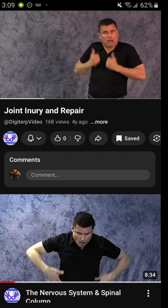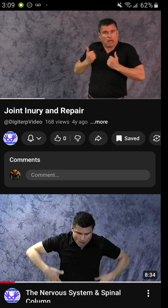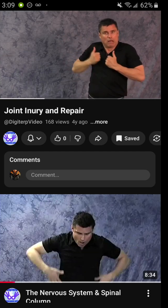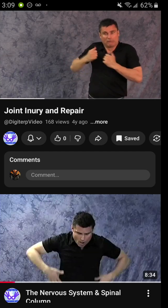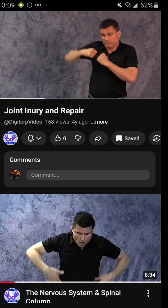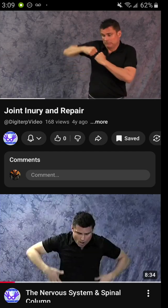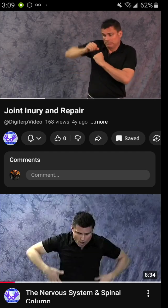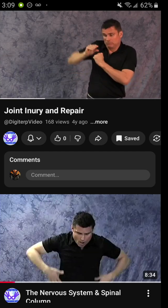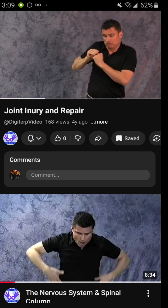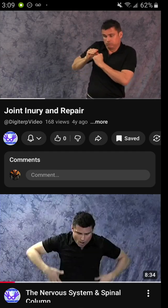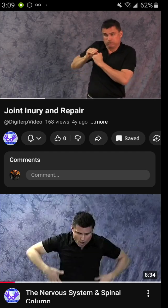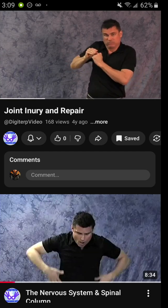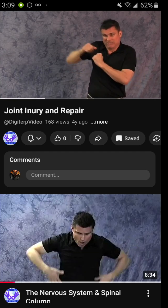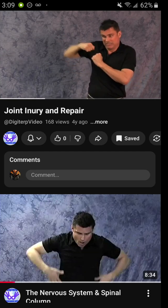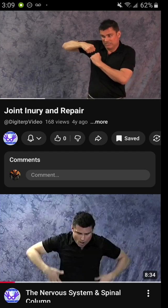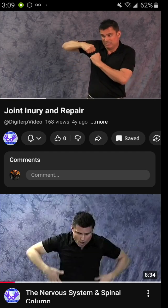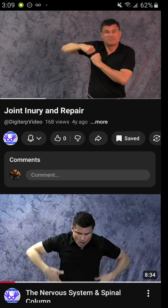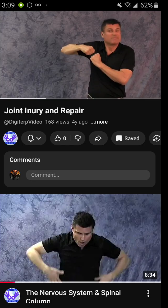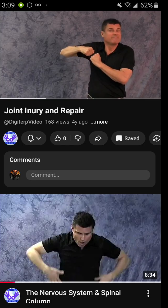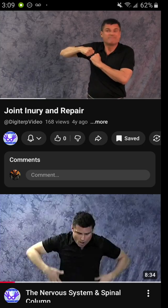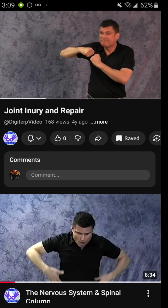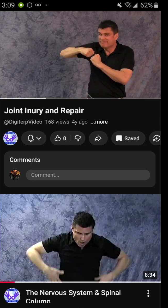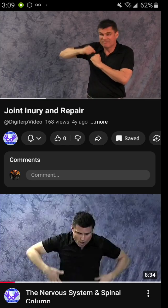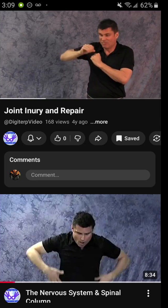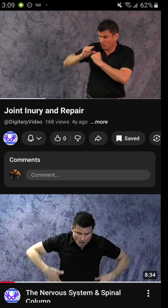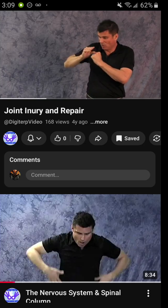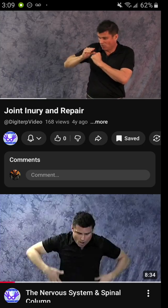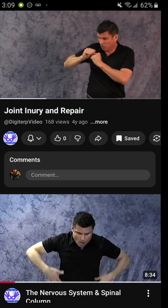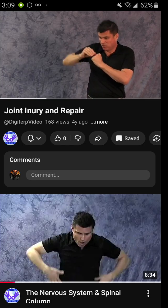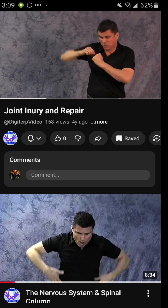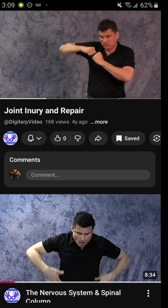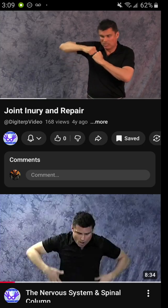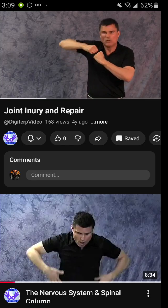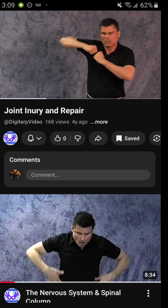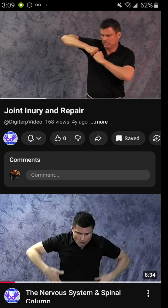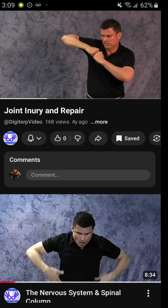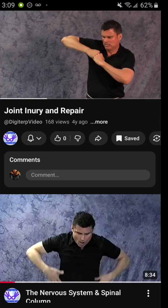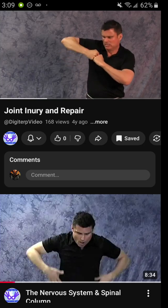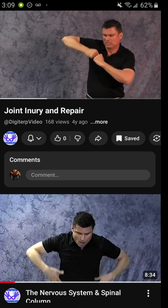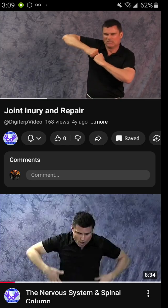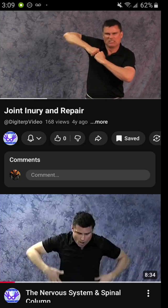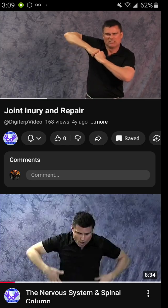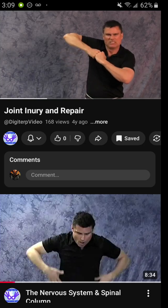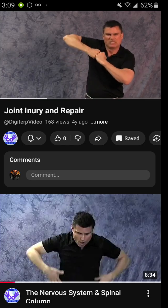So typically, a steroid